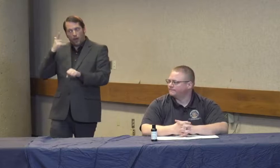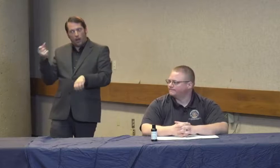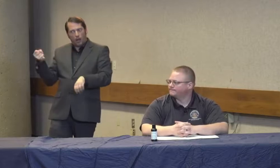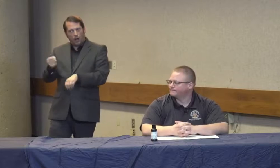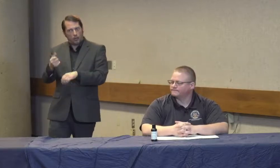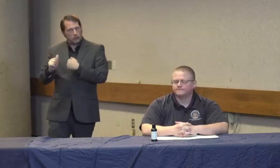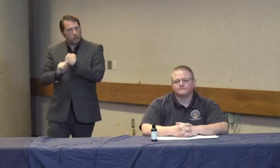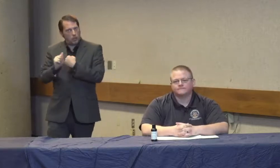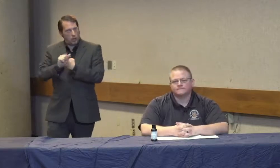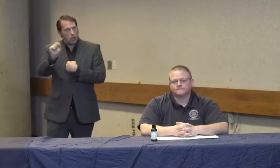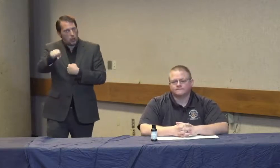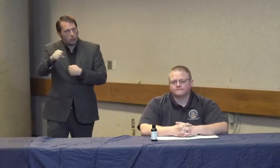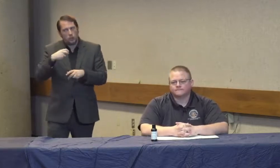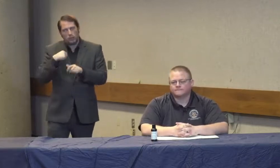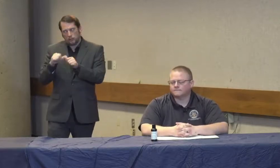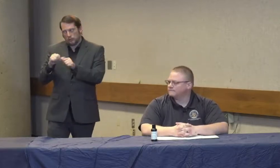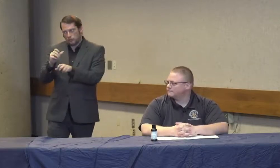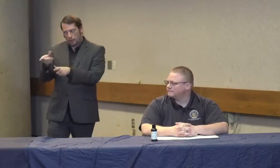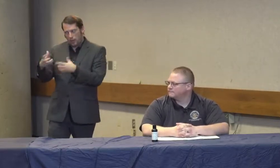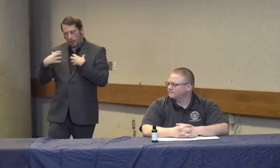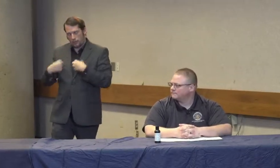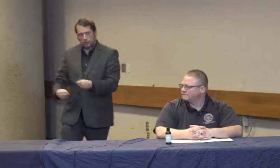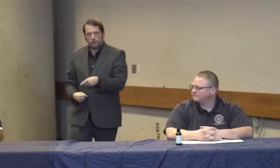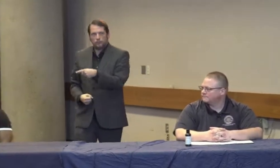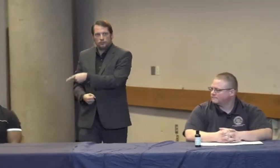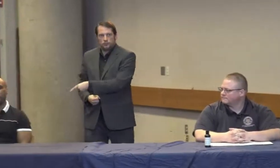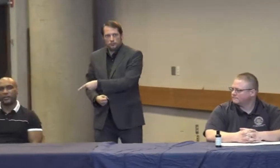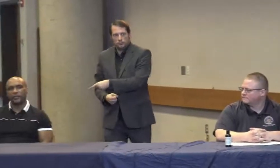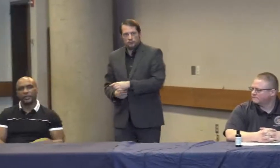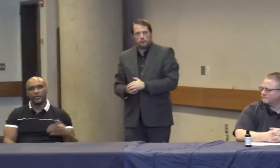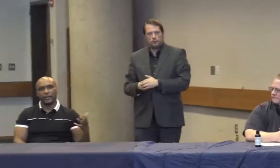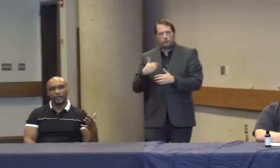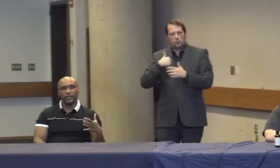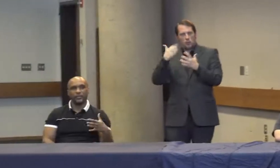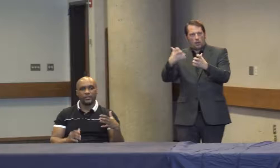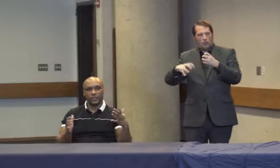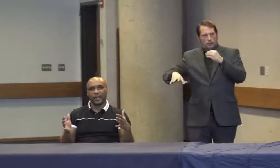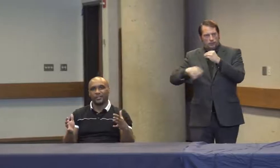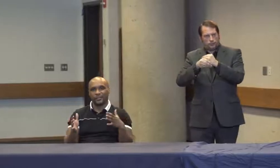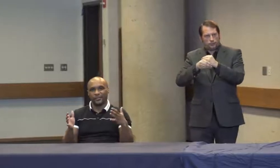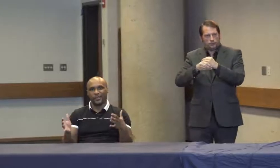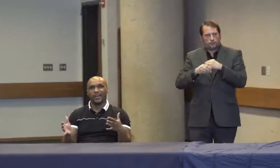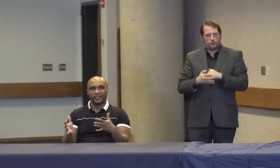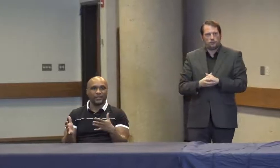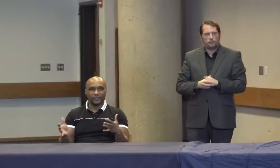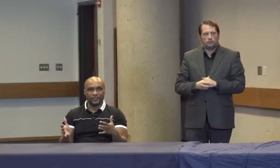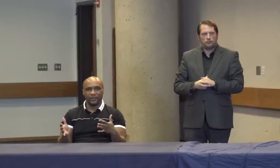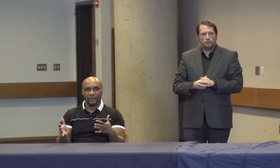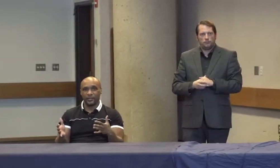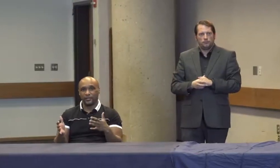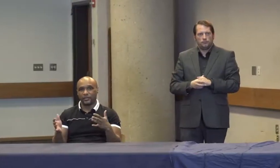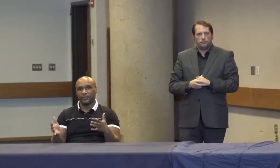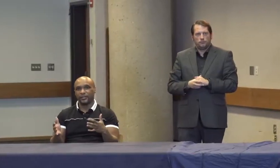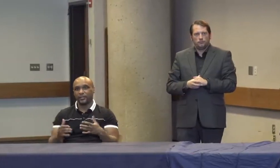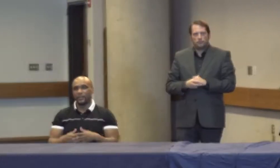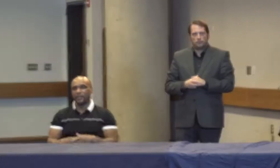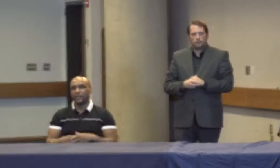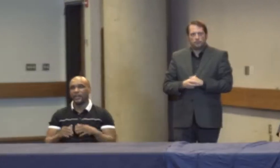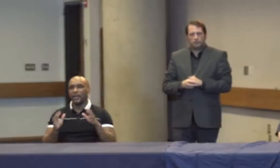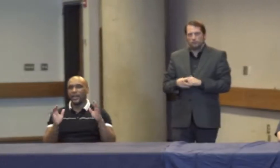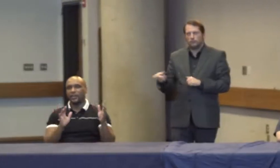too. I just wanted to add one thing to Dr. Stoddard's comment. He mentioned the concept of contact evaluation and